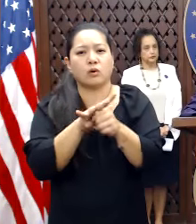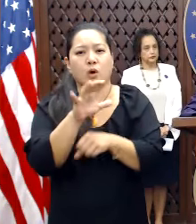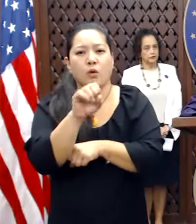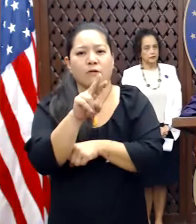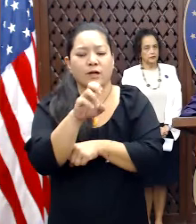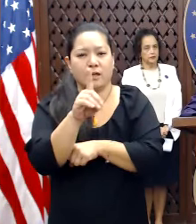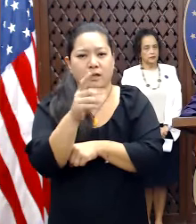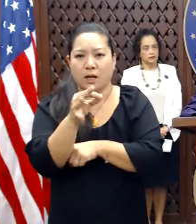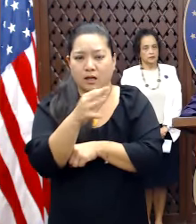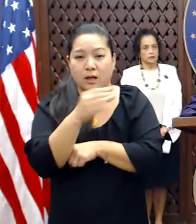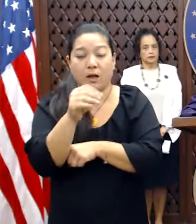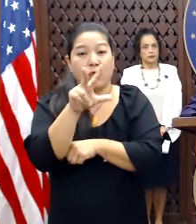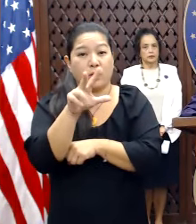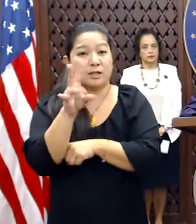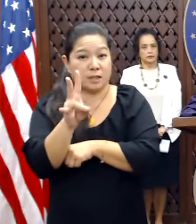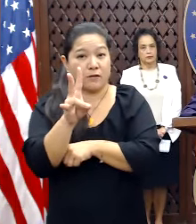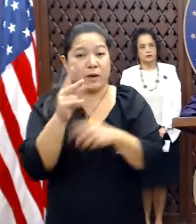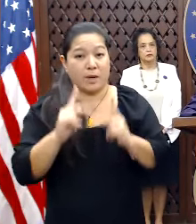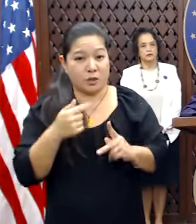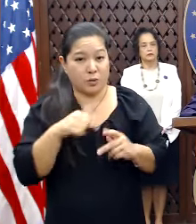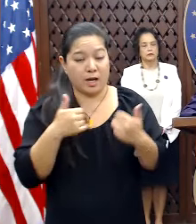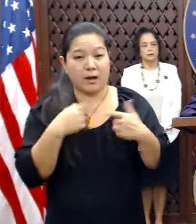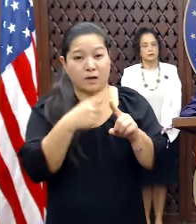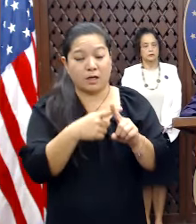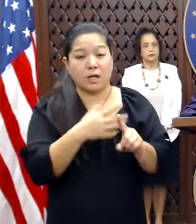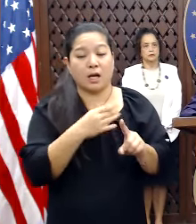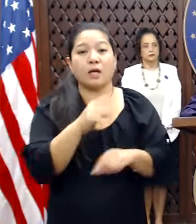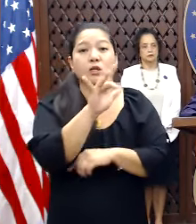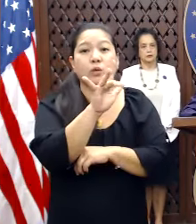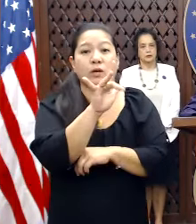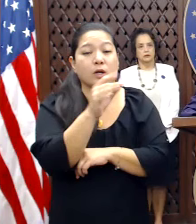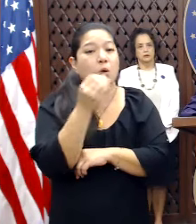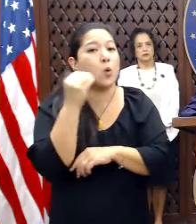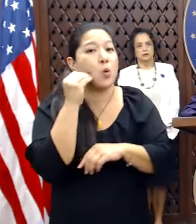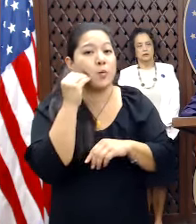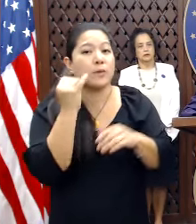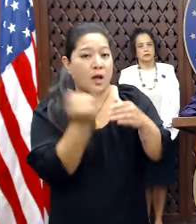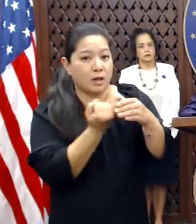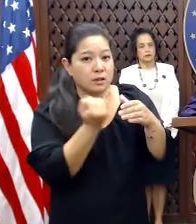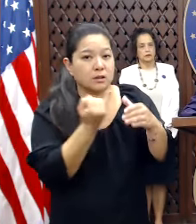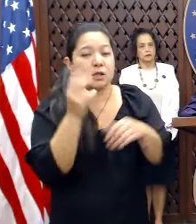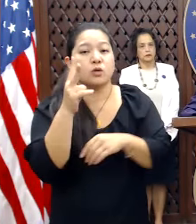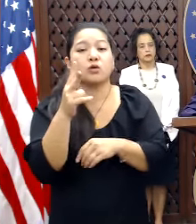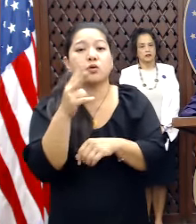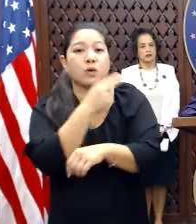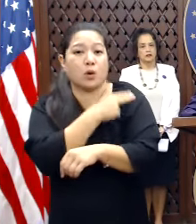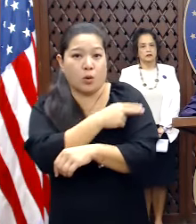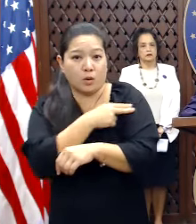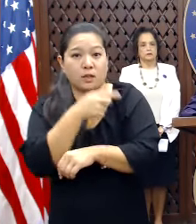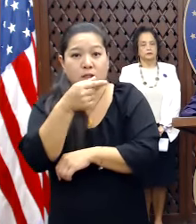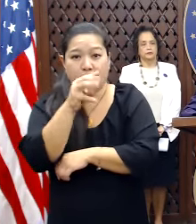COVID 37 patients that we have, 25 are currently in home isolation, 2 are at the GMHA